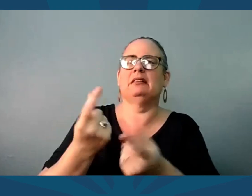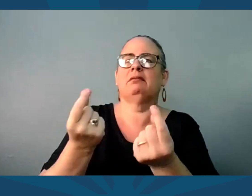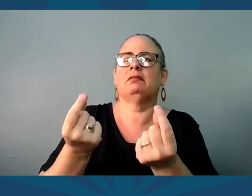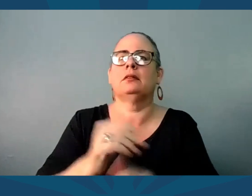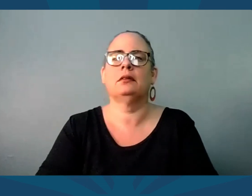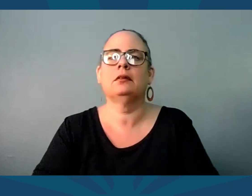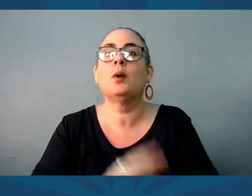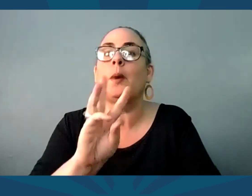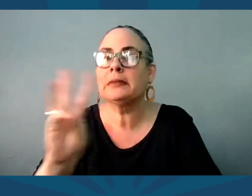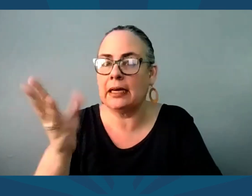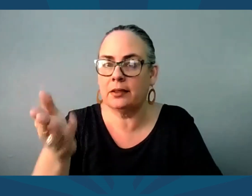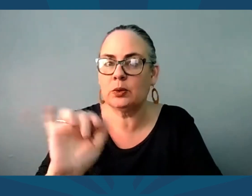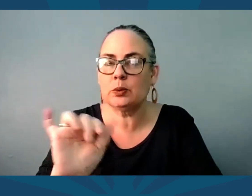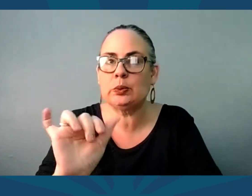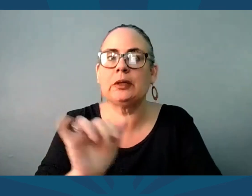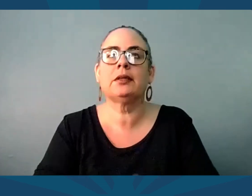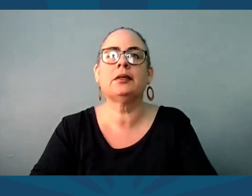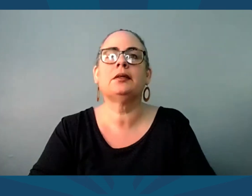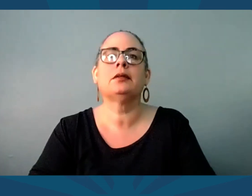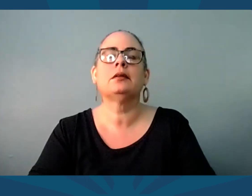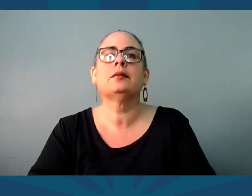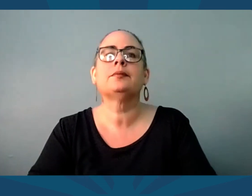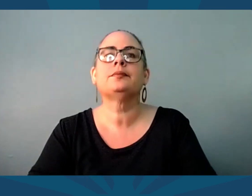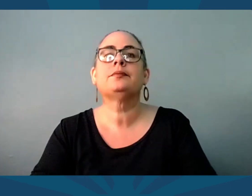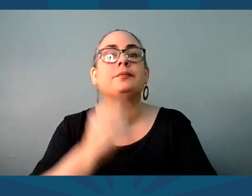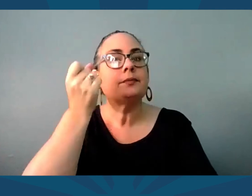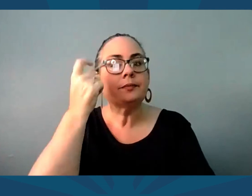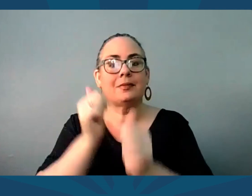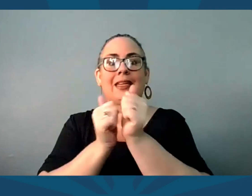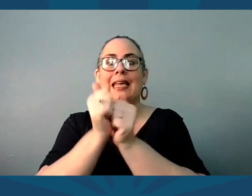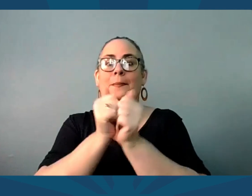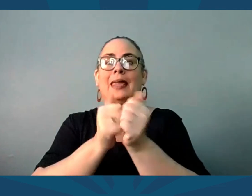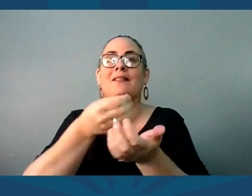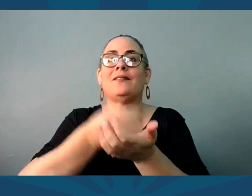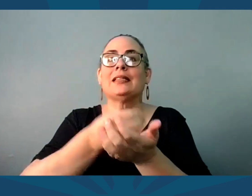type, and website are provided.